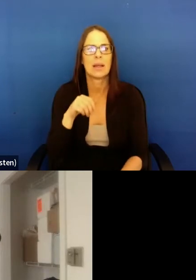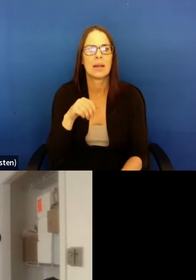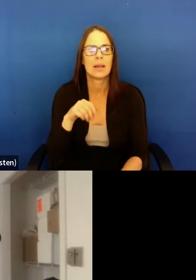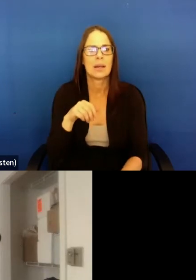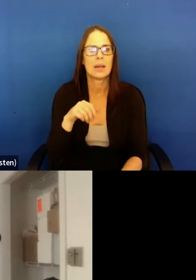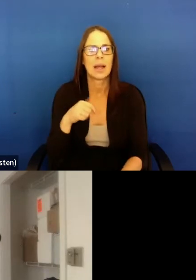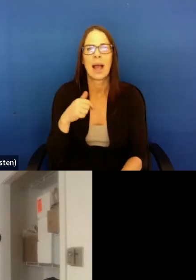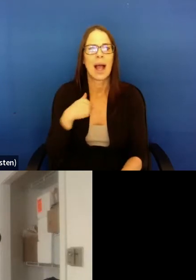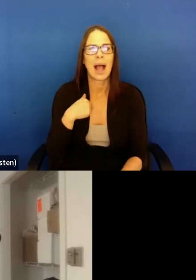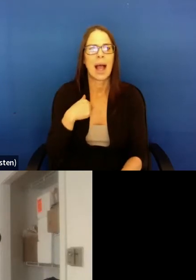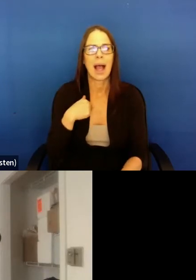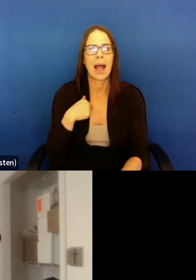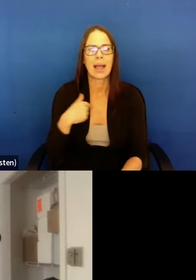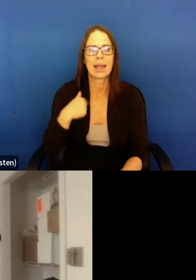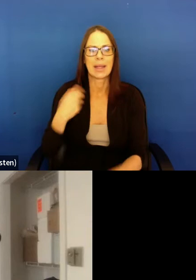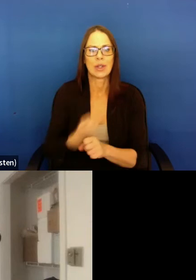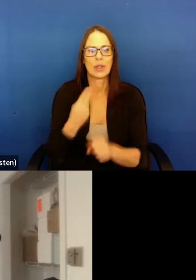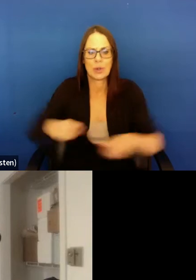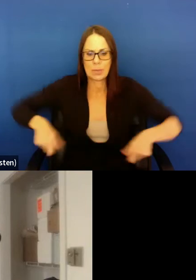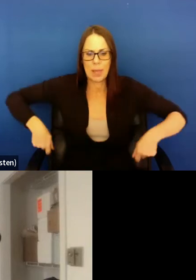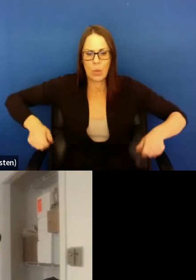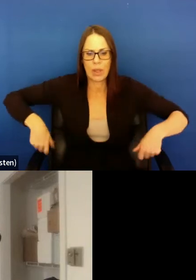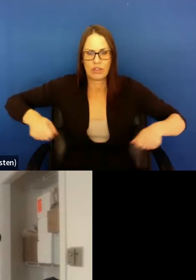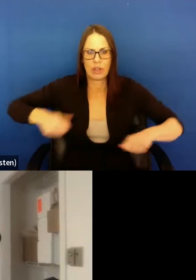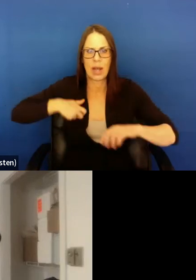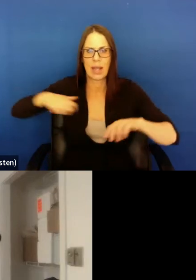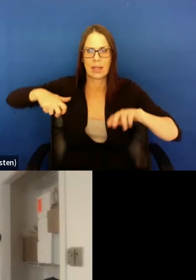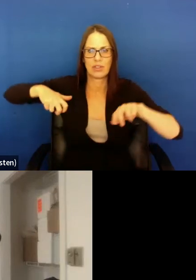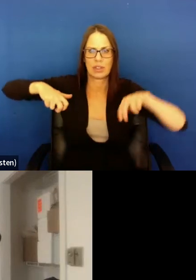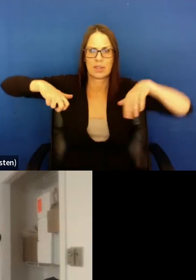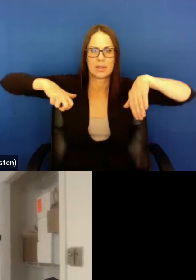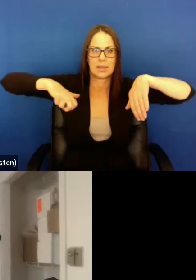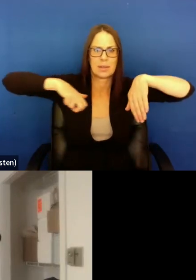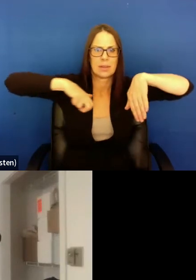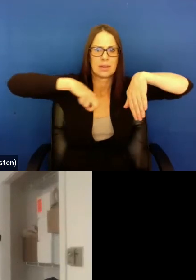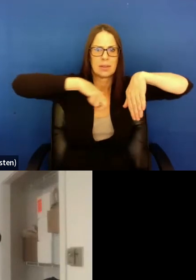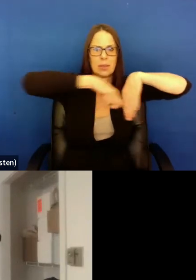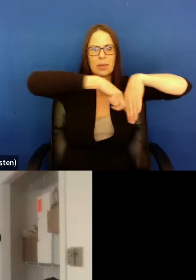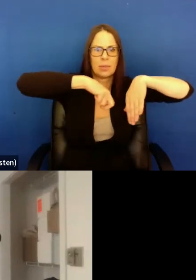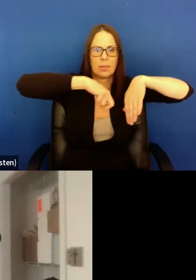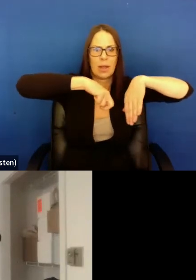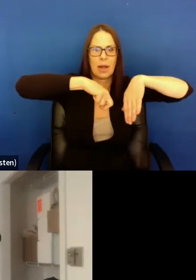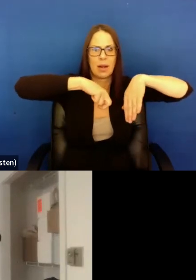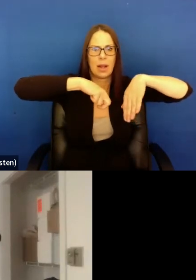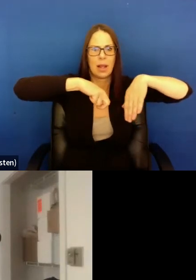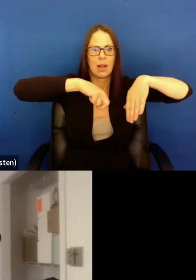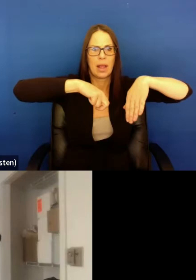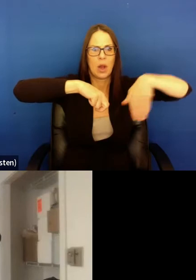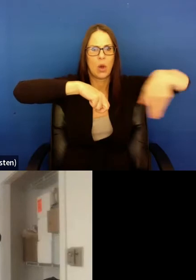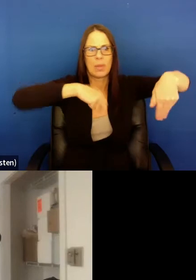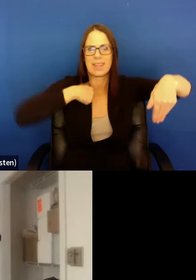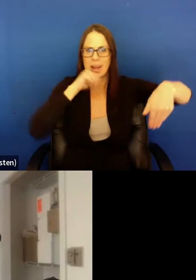my wheelchair. Hmm. So I can just kind of drive into it and it opens for me that way. So I don't have to use my arms. So